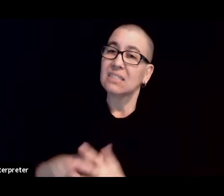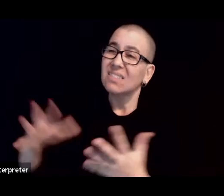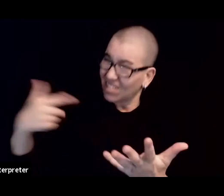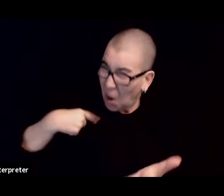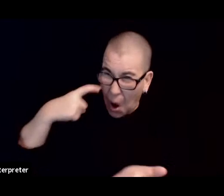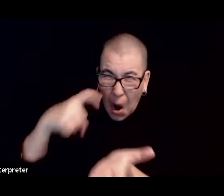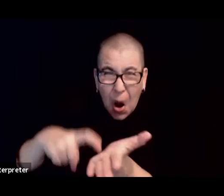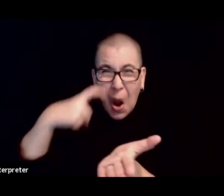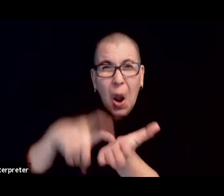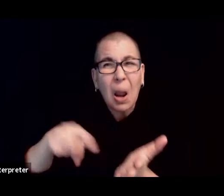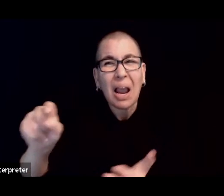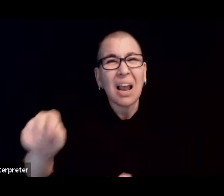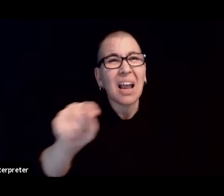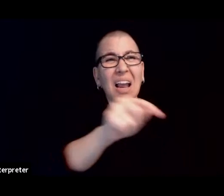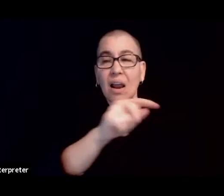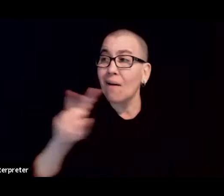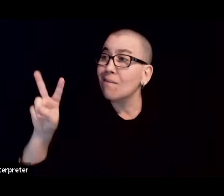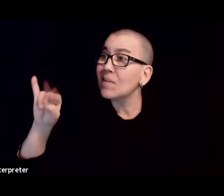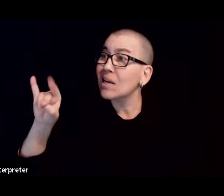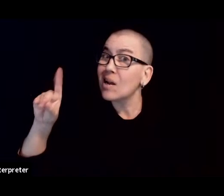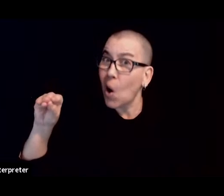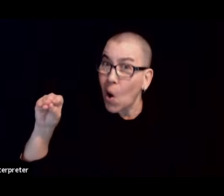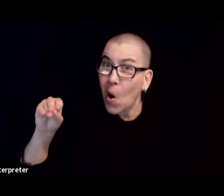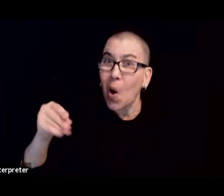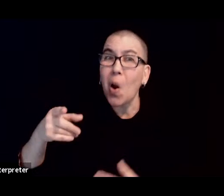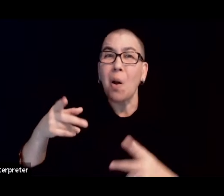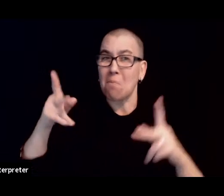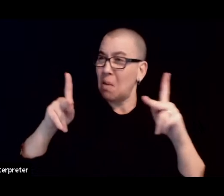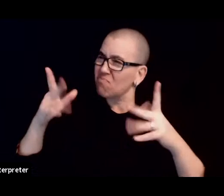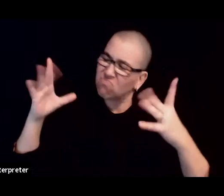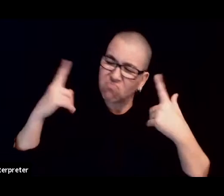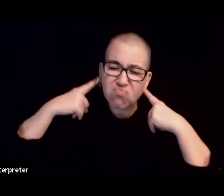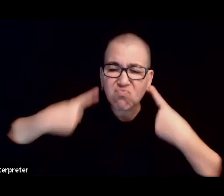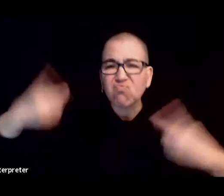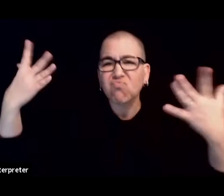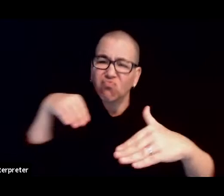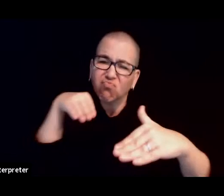various locations packed into bars without masks.